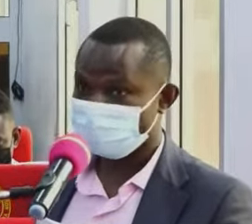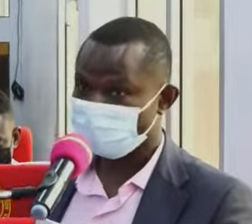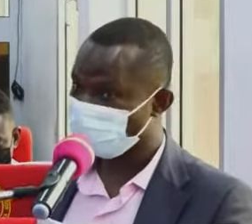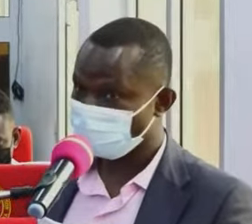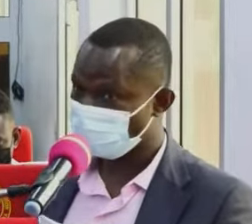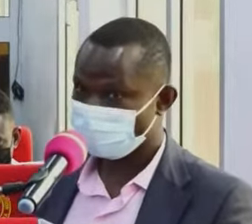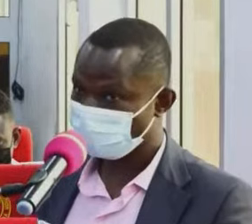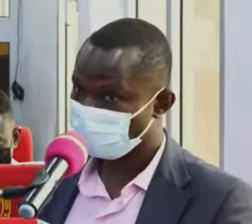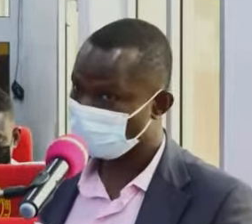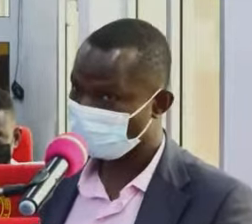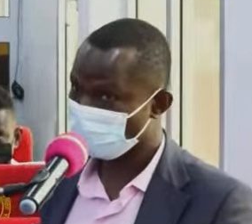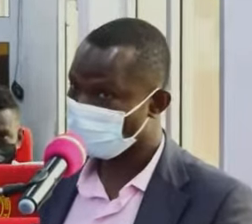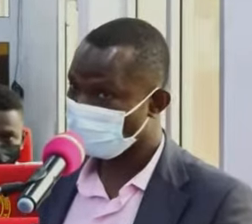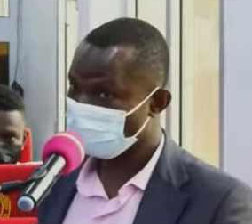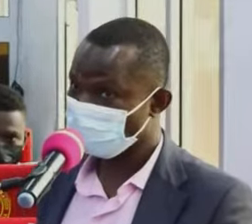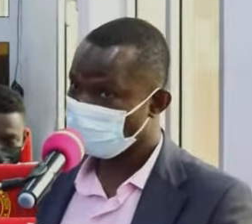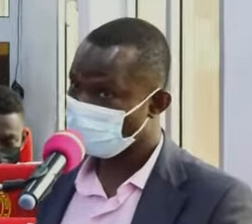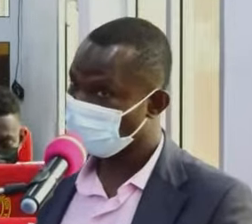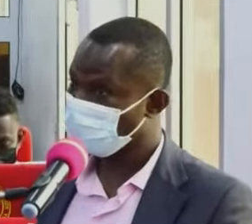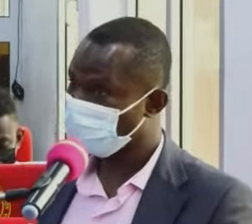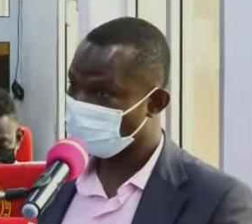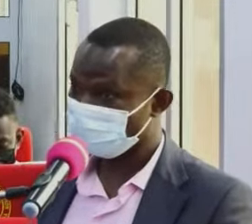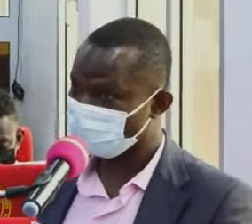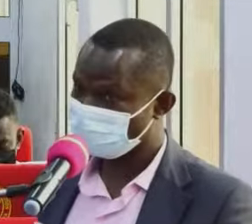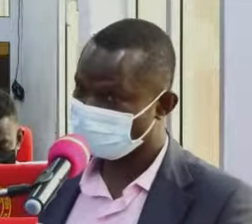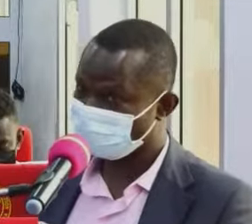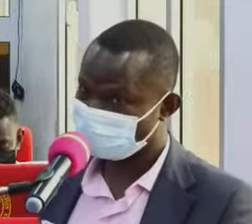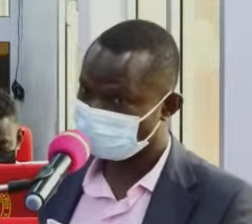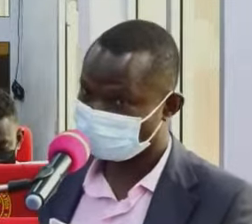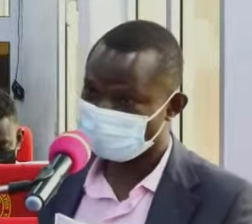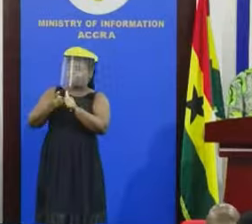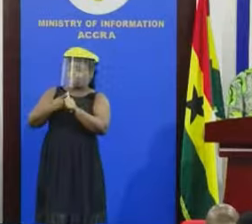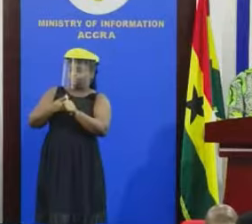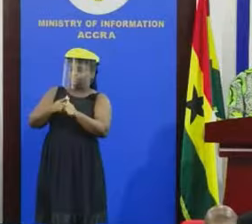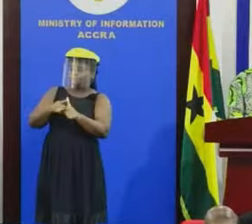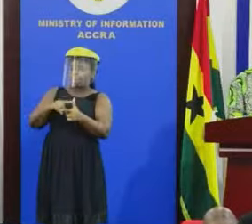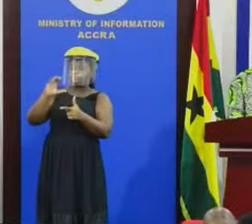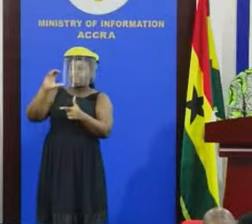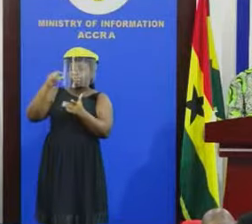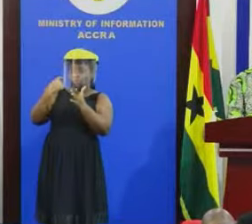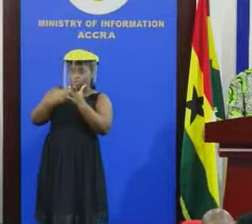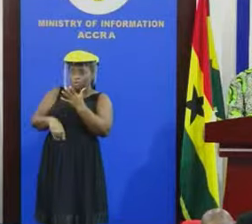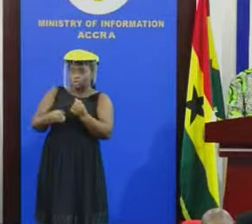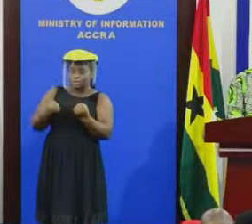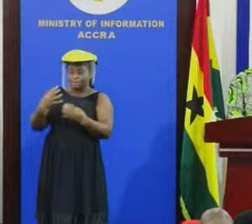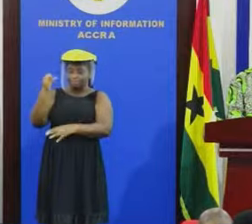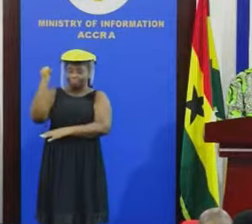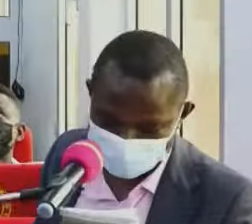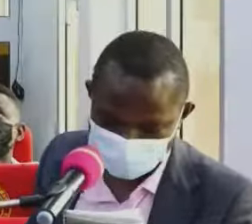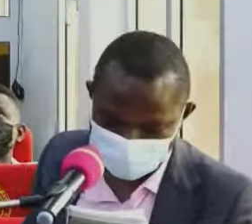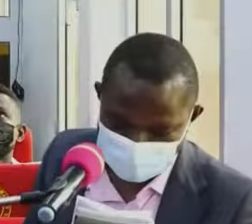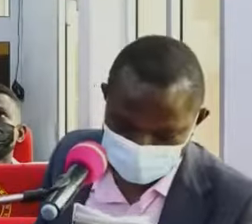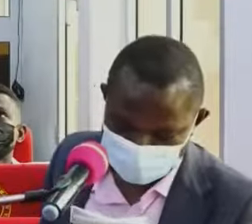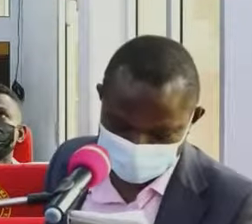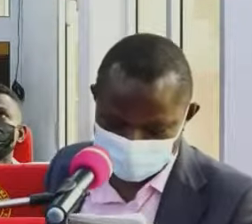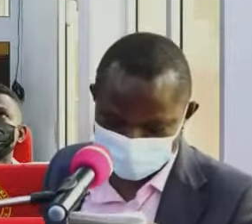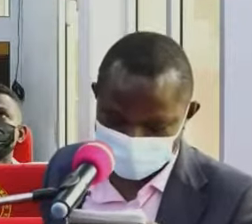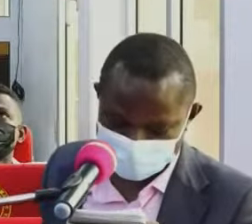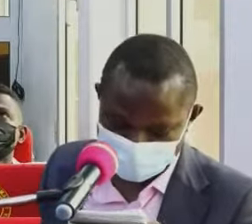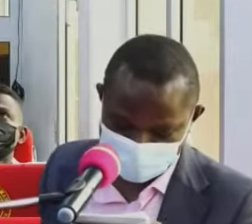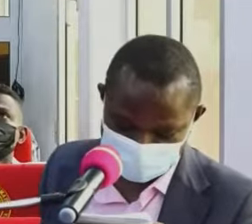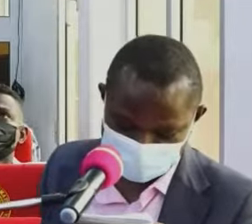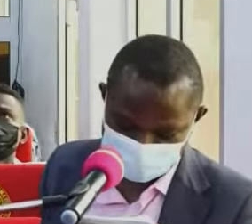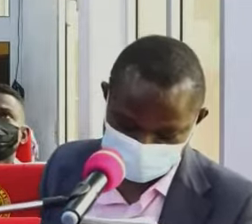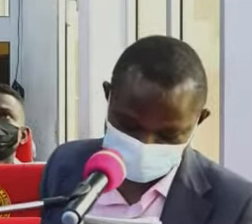you? No, I think that one was. Okay. The cost was not mentioned. Okay, so costs of tree stump removal. Yeah, so then